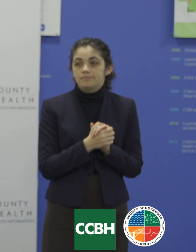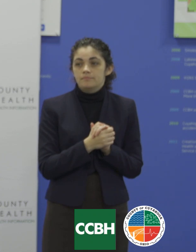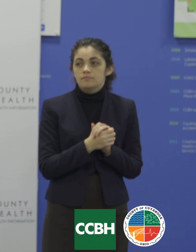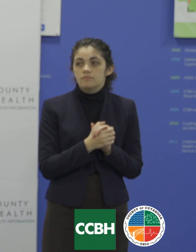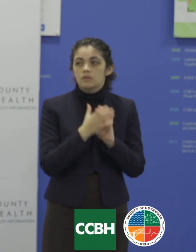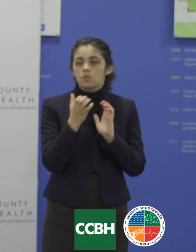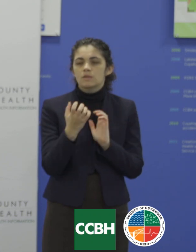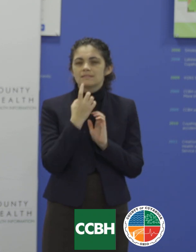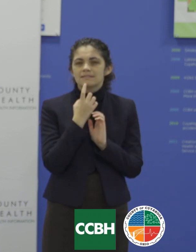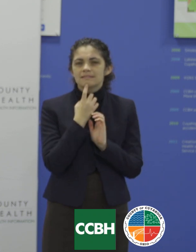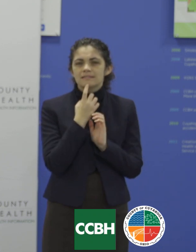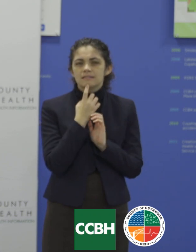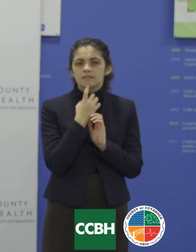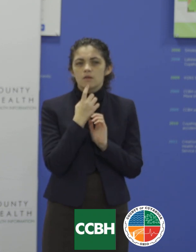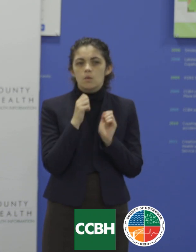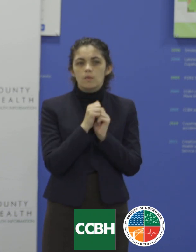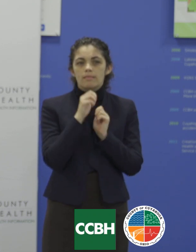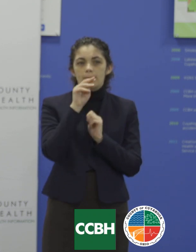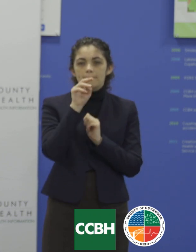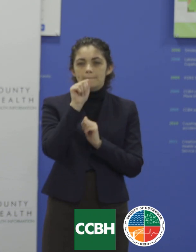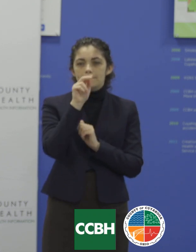So I wanted to say a word about Manor Care.